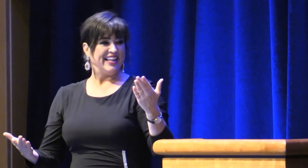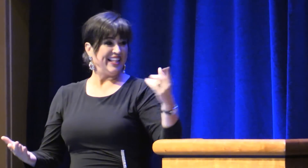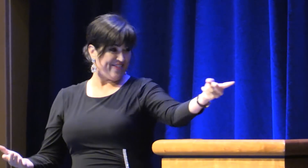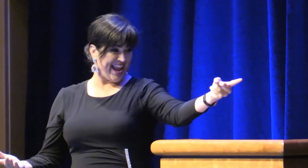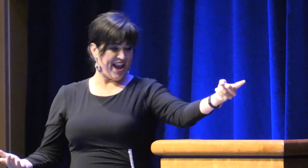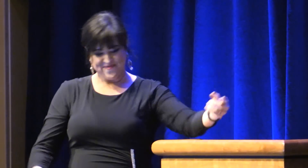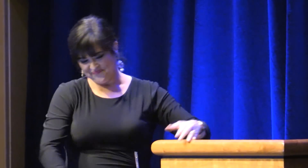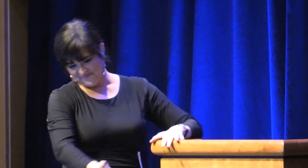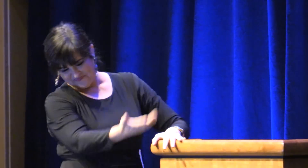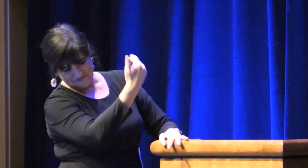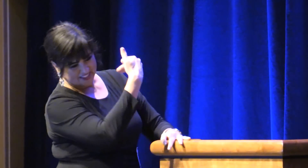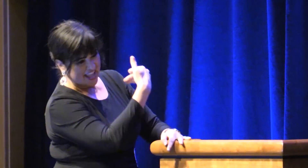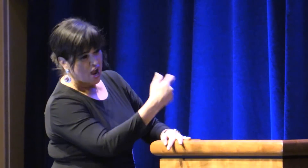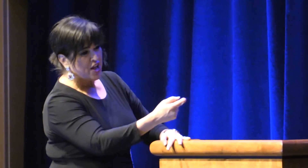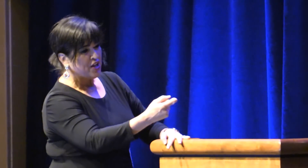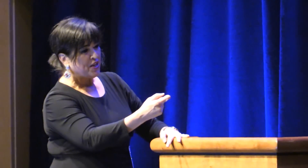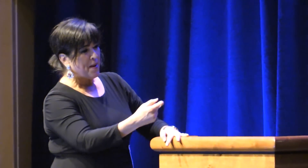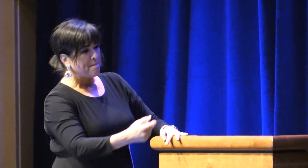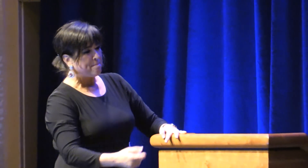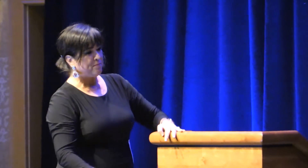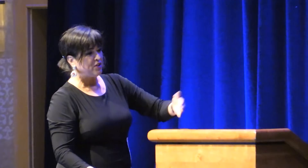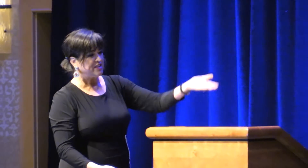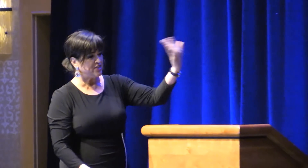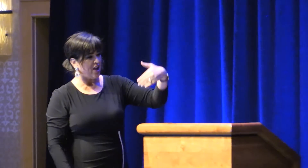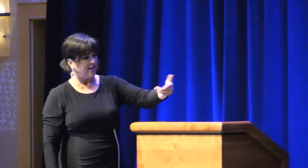All right, here we go. Here's our camera.